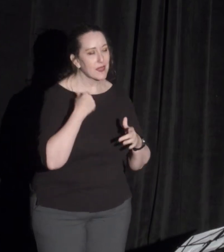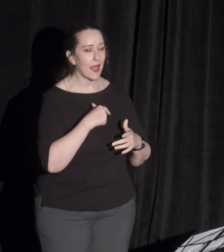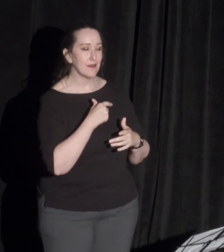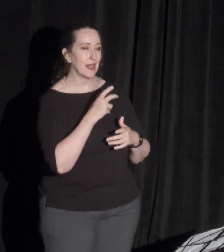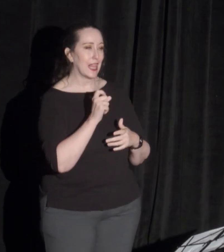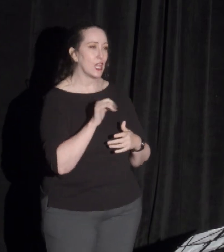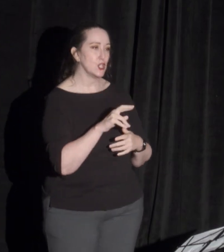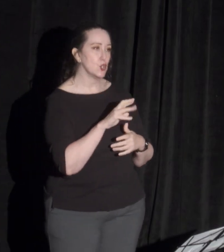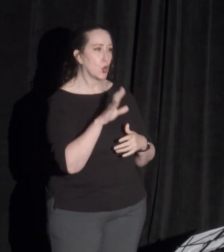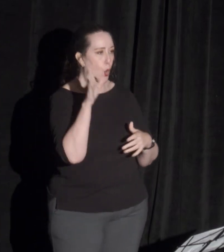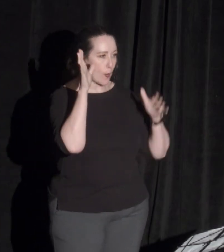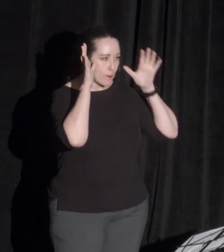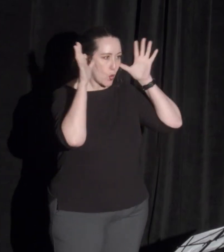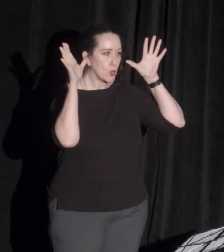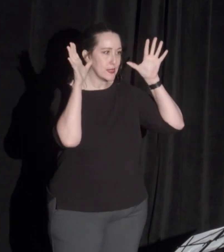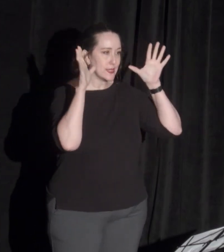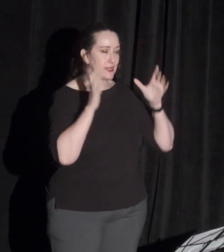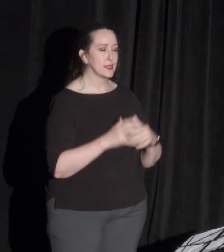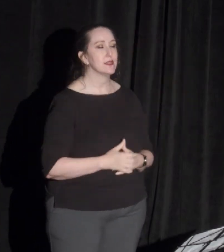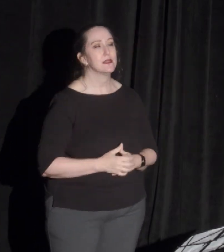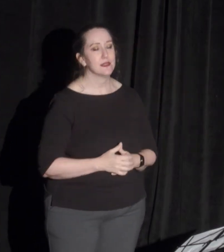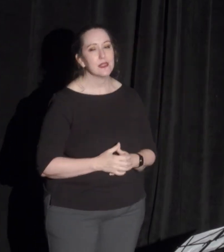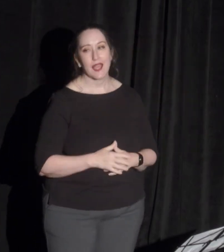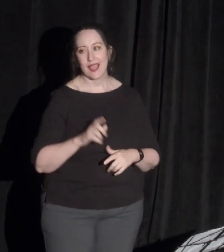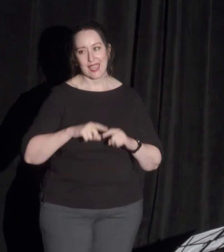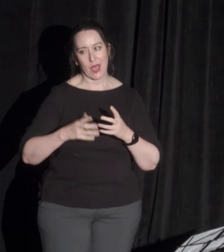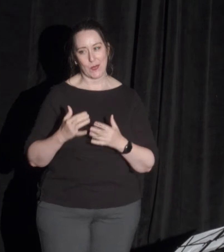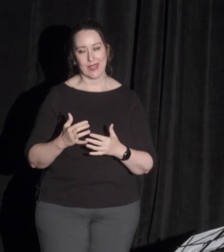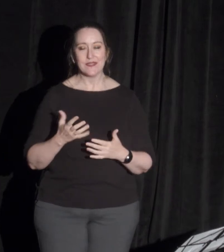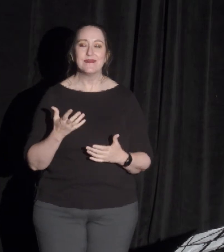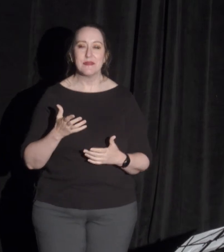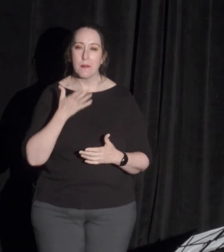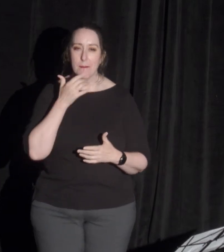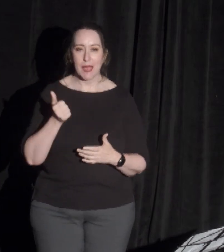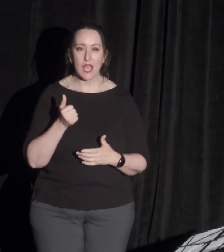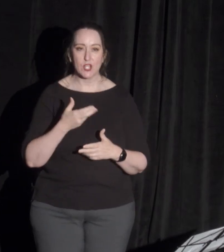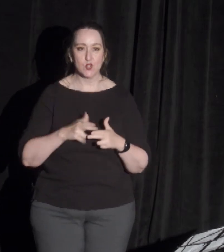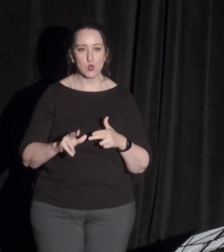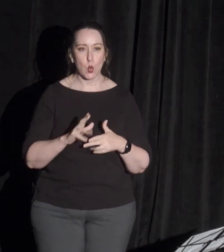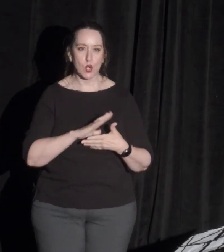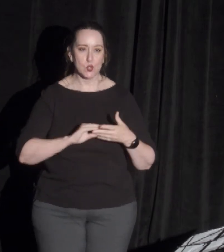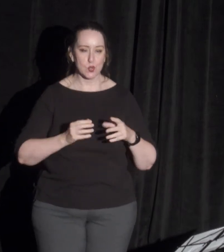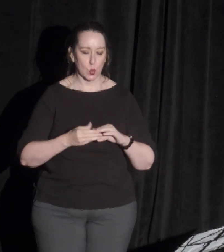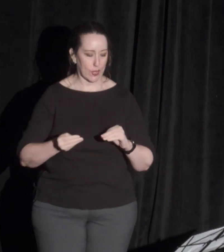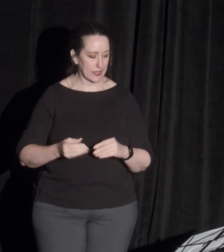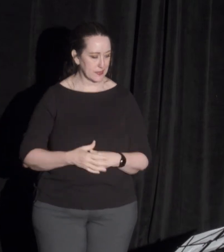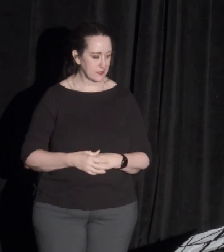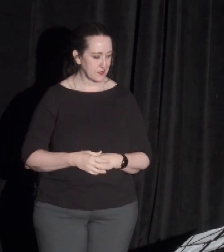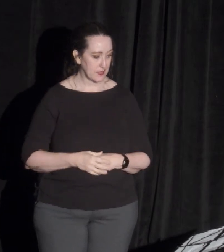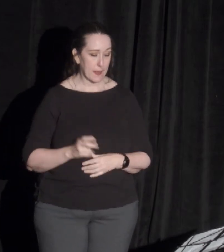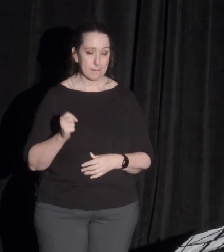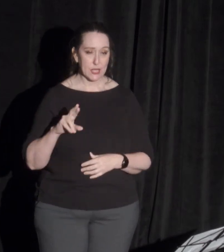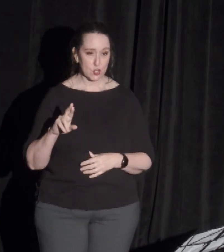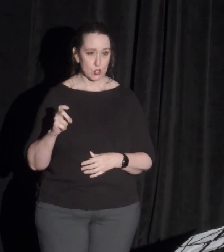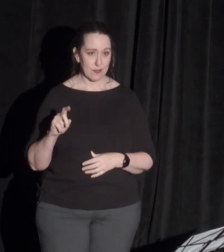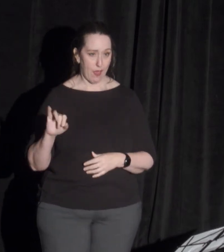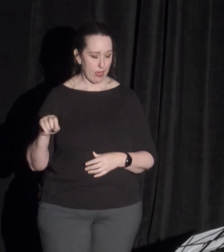GIF. I can't wait. Here are the nominees for Best Short Story. Mr. Death by Alex E.